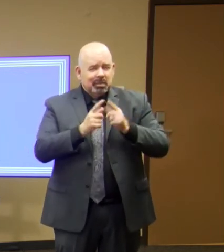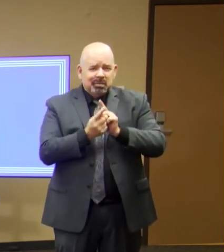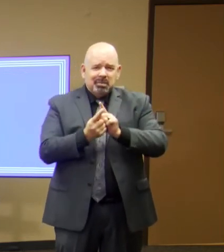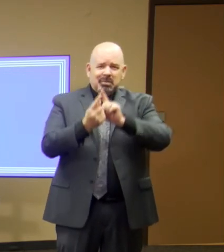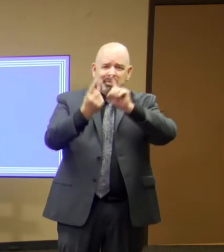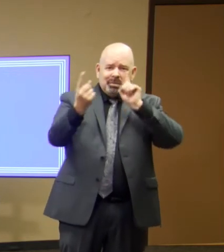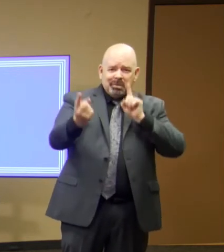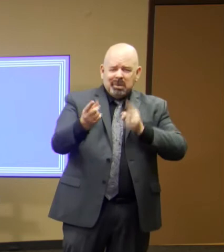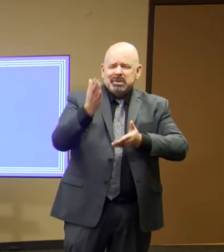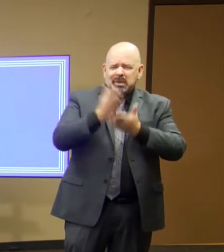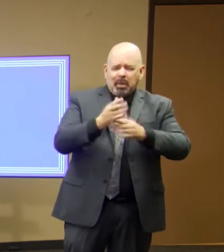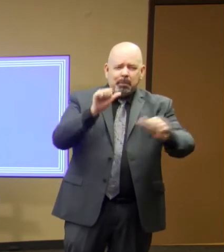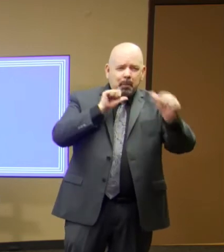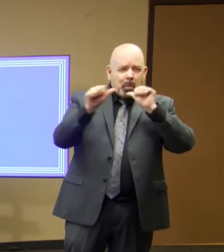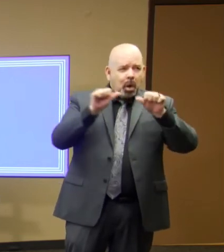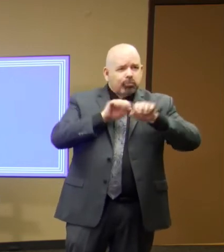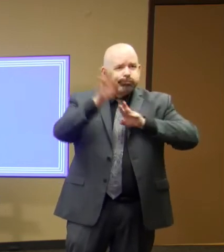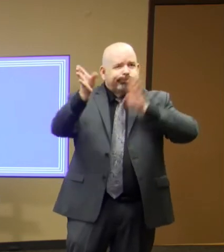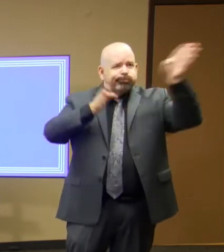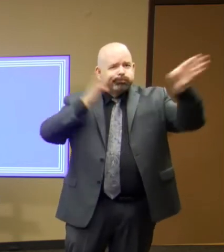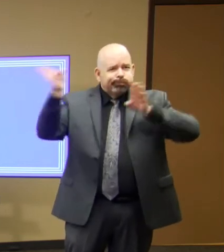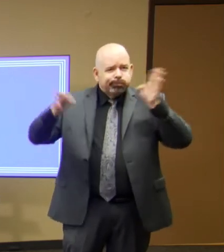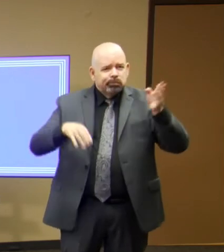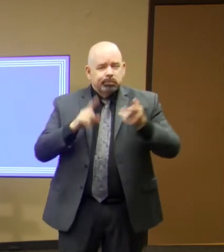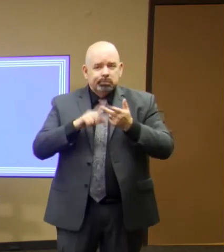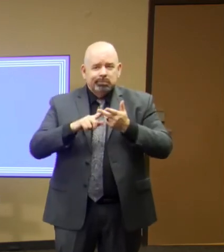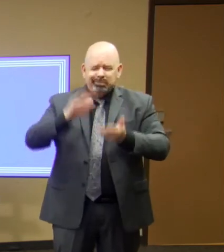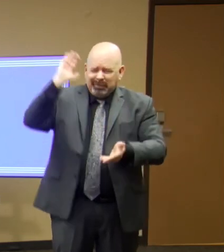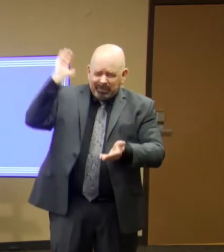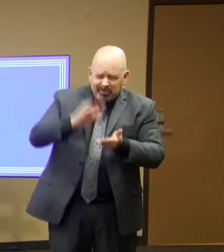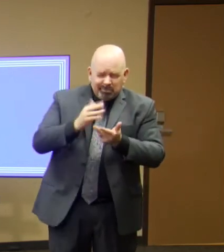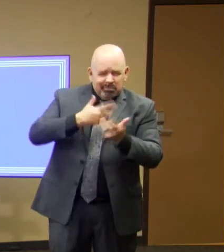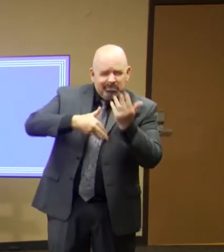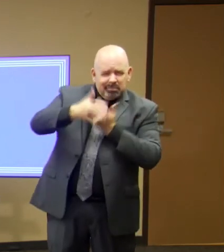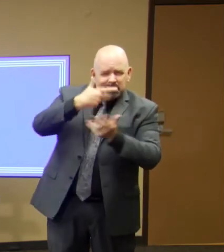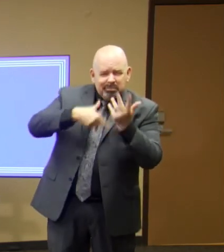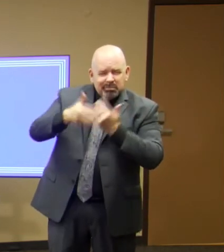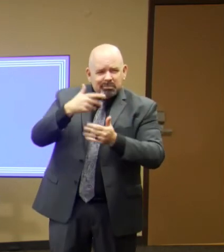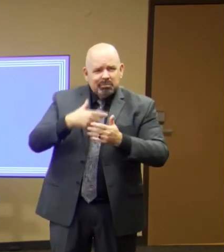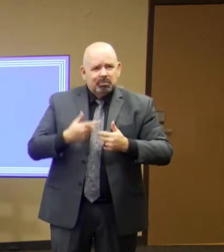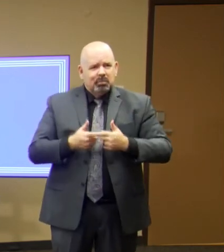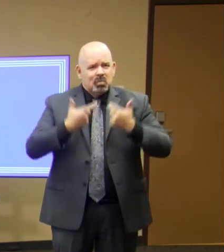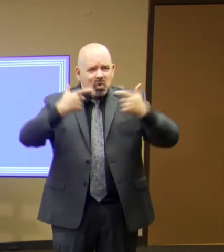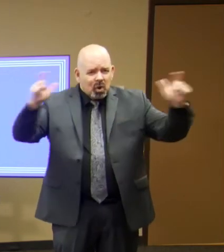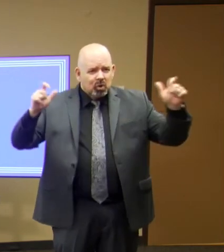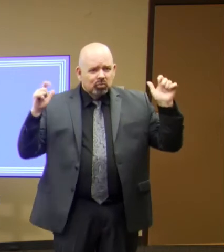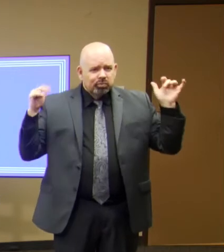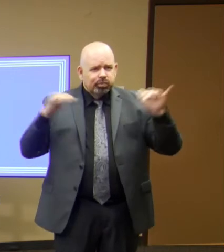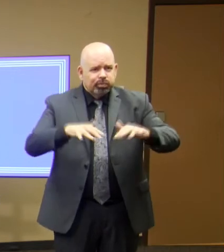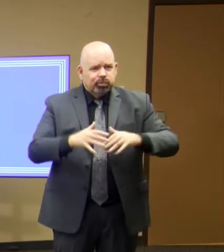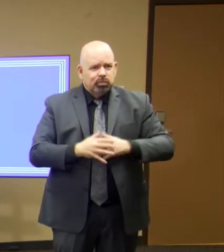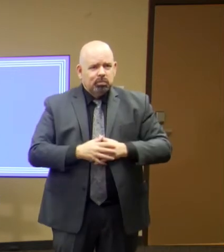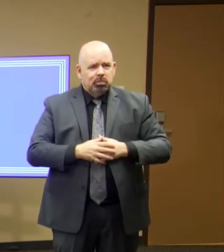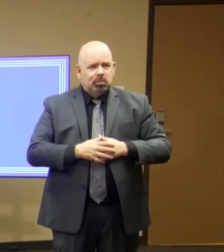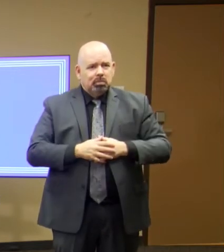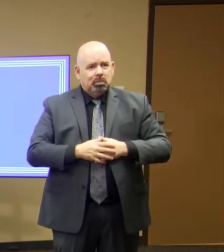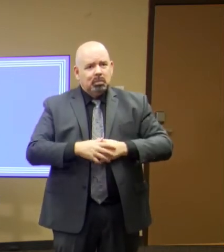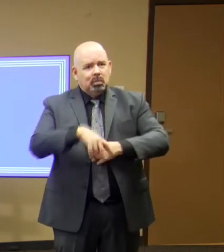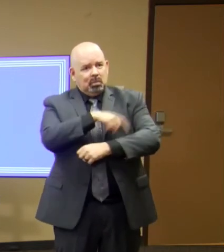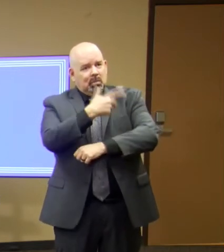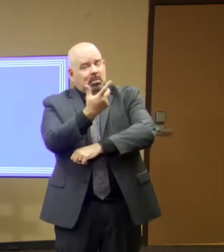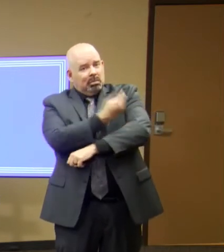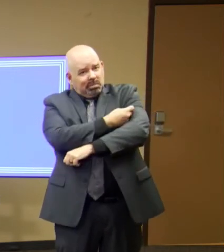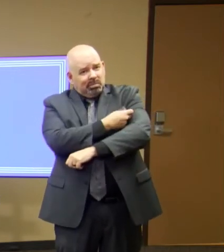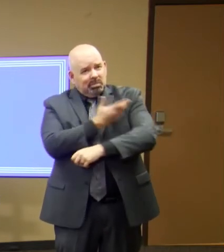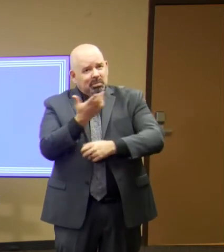not going to fix the problem overnight, but you can see light at the end of the tunnel. This is not gonna last forever, but it is